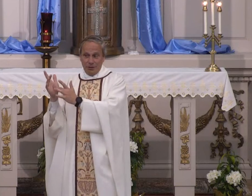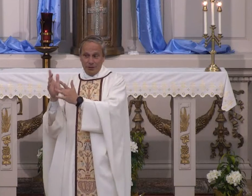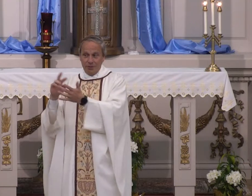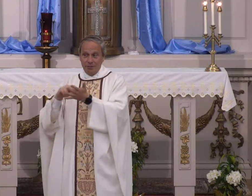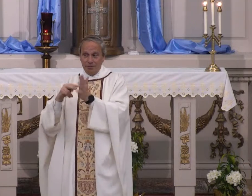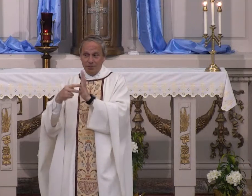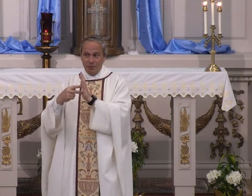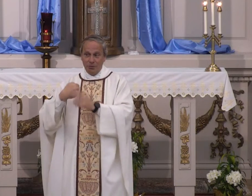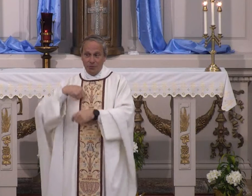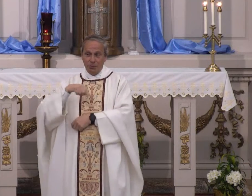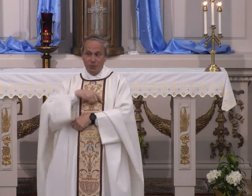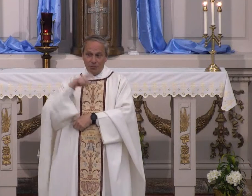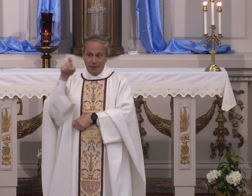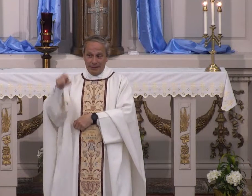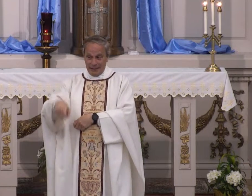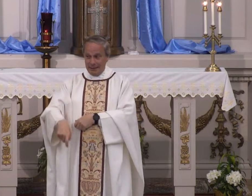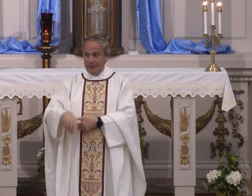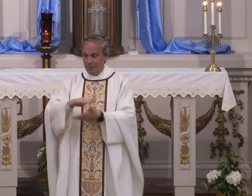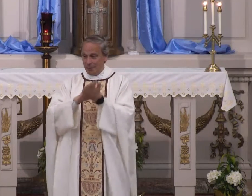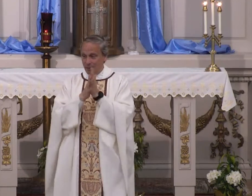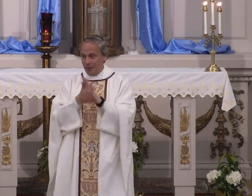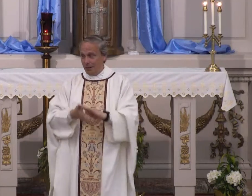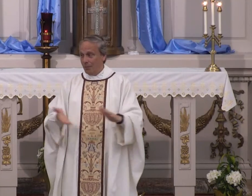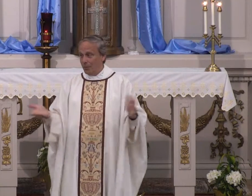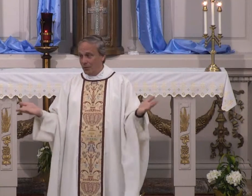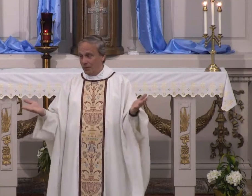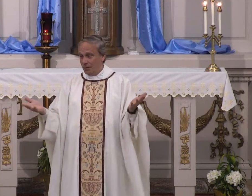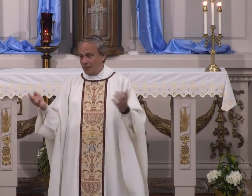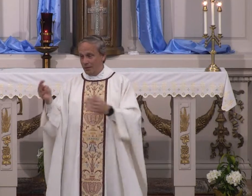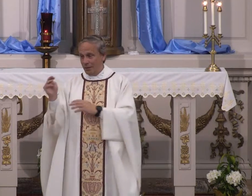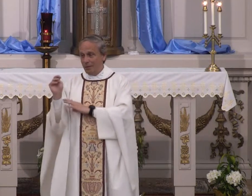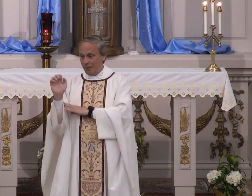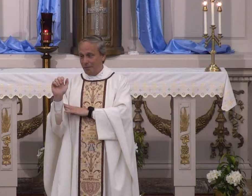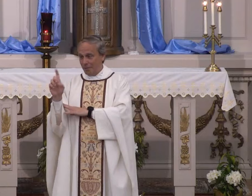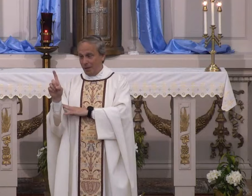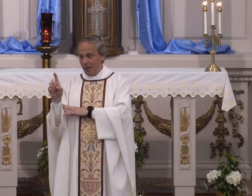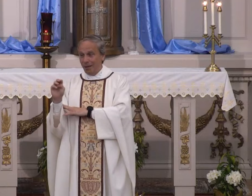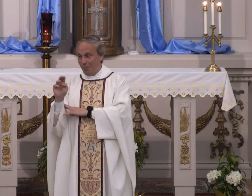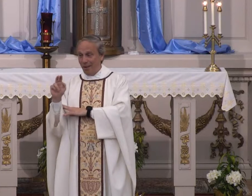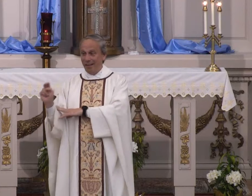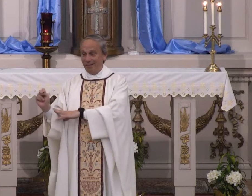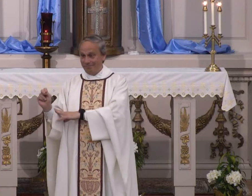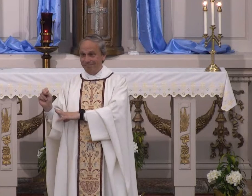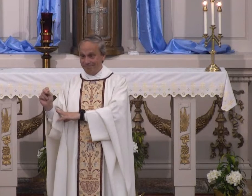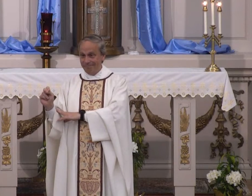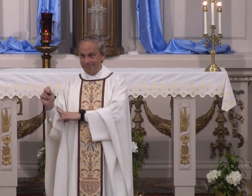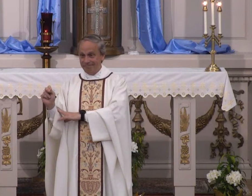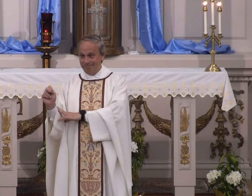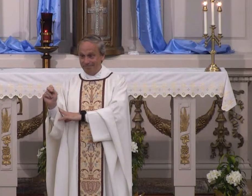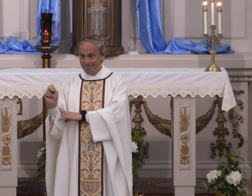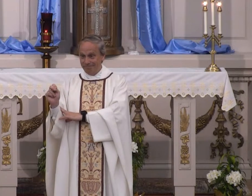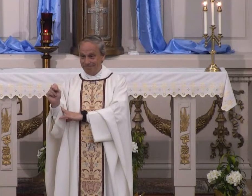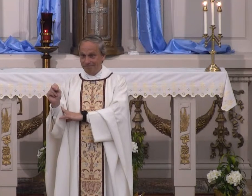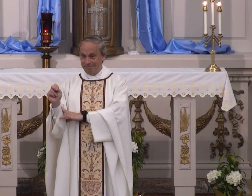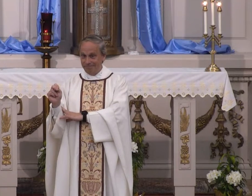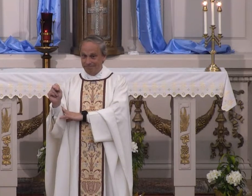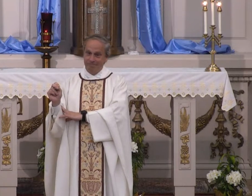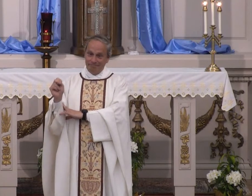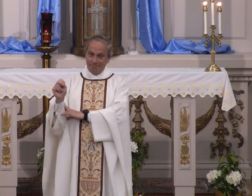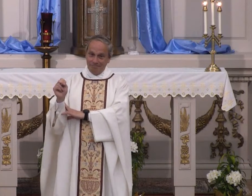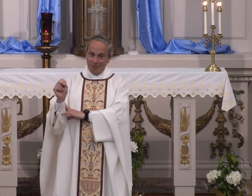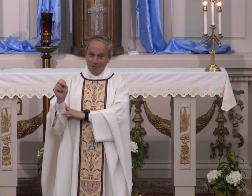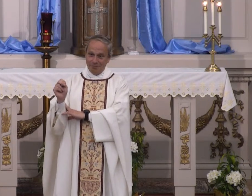If we really follow Jesus, we need to become madmen too, because they all were.